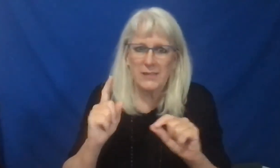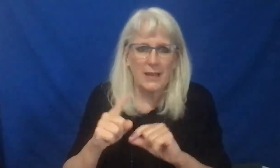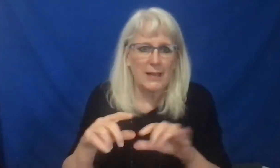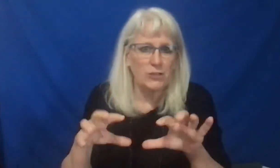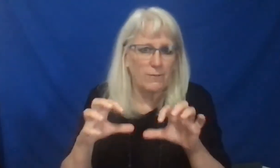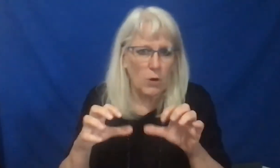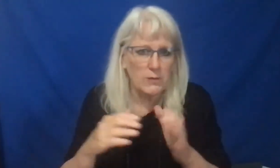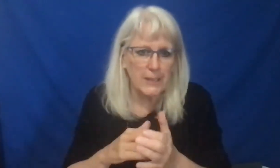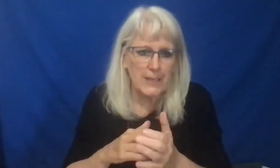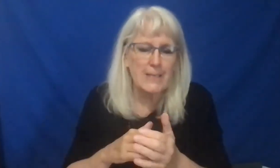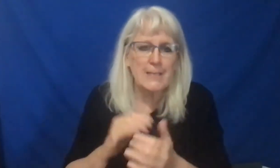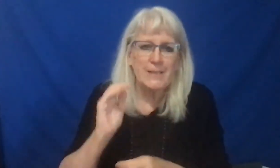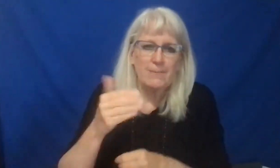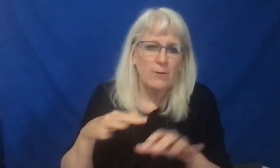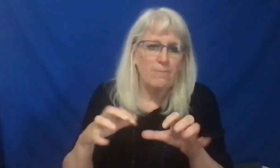She may have, Julie, are you there?